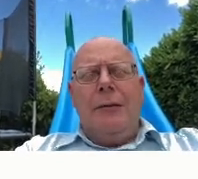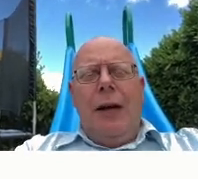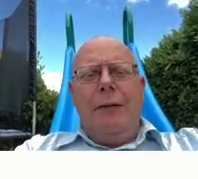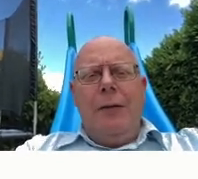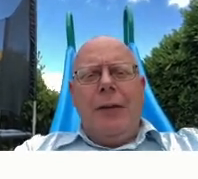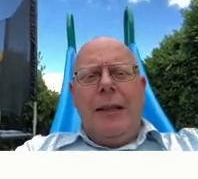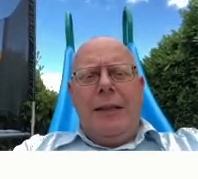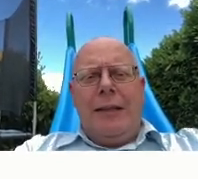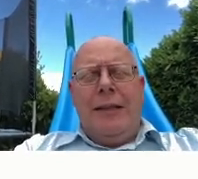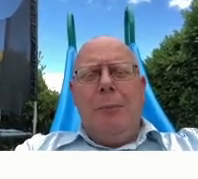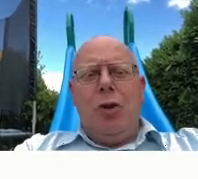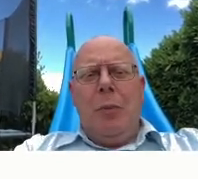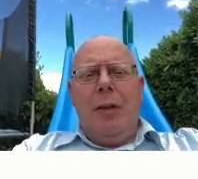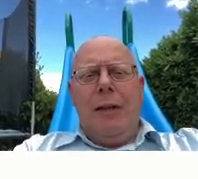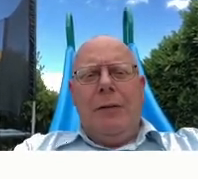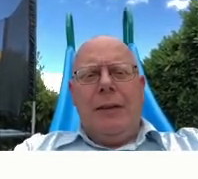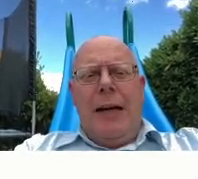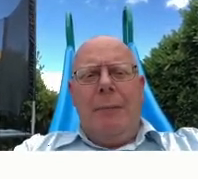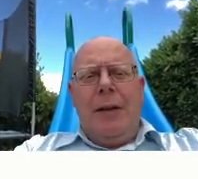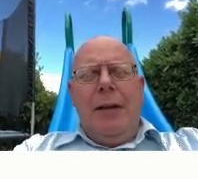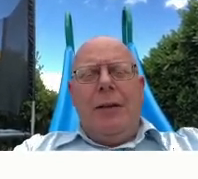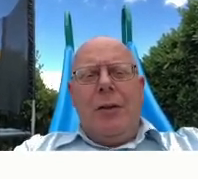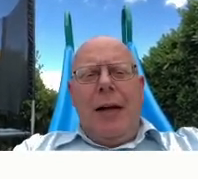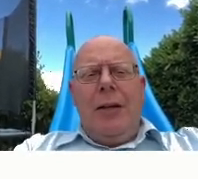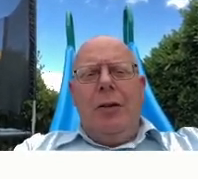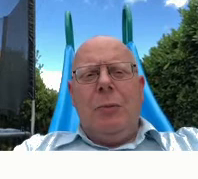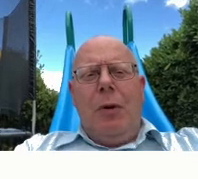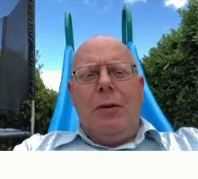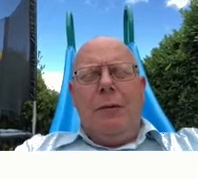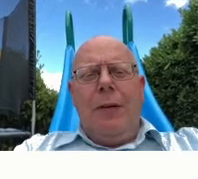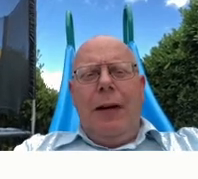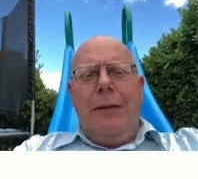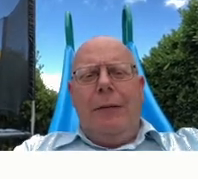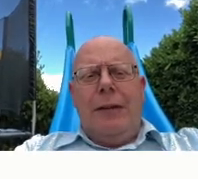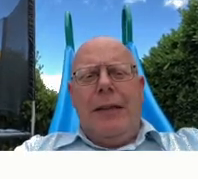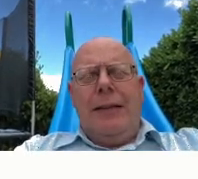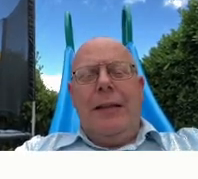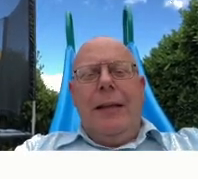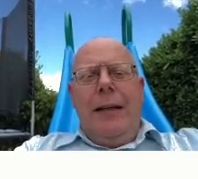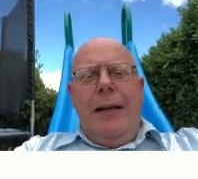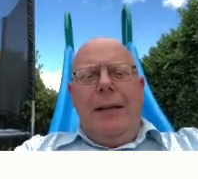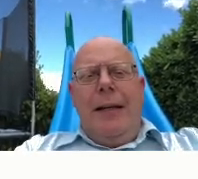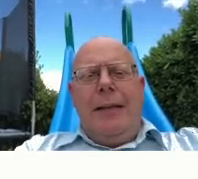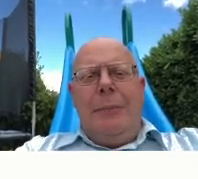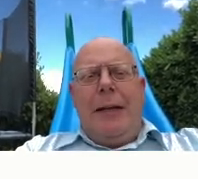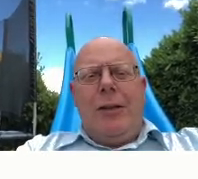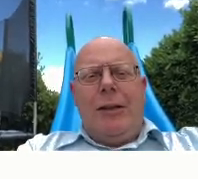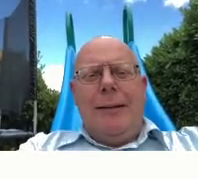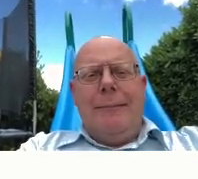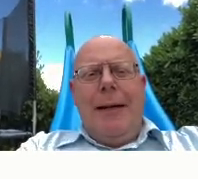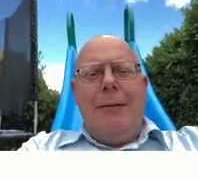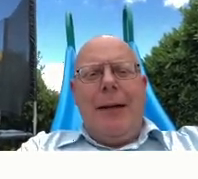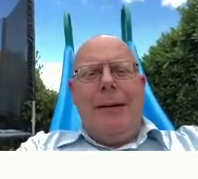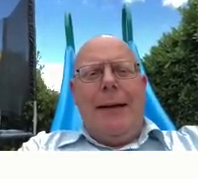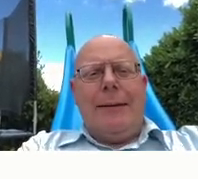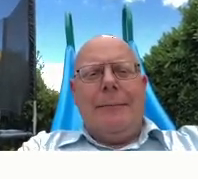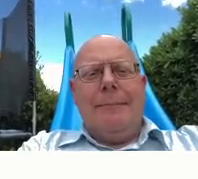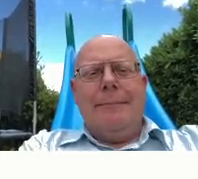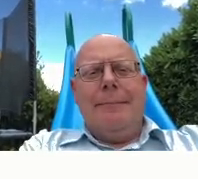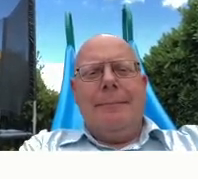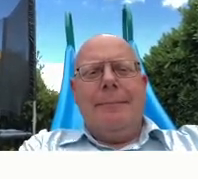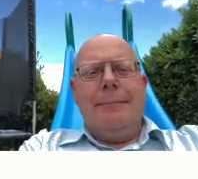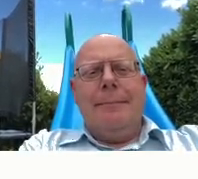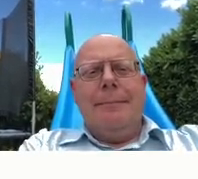and there's five differences. It's a simple spot the difference game. So can you spot the five differences in these pictures? Have a go at